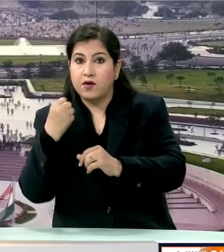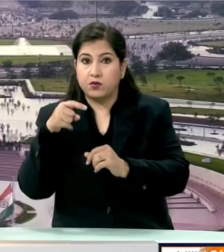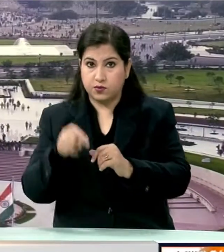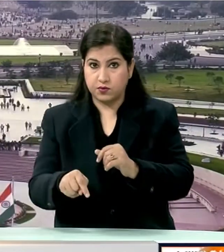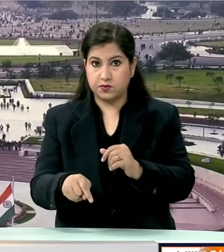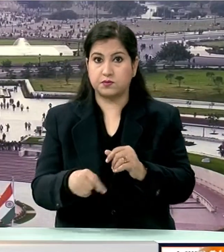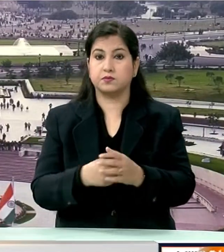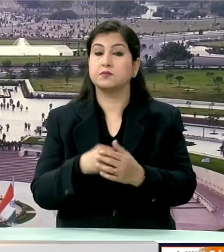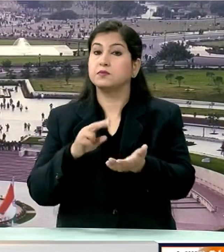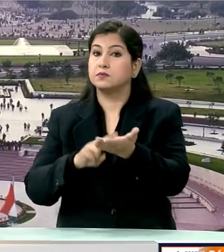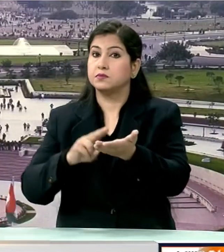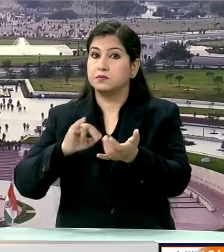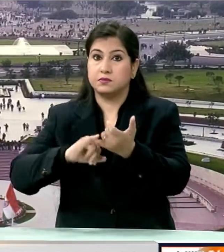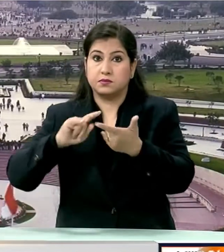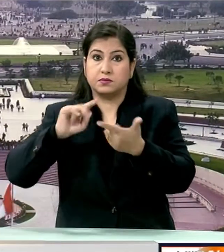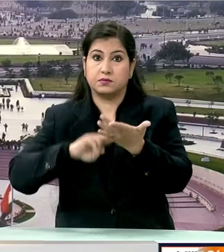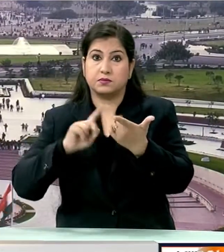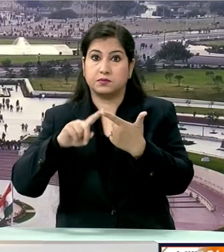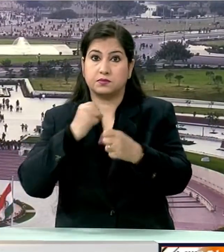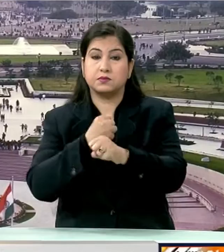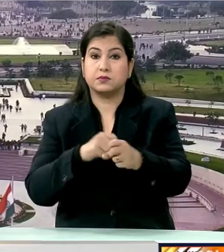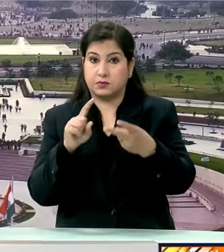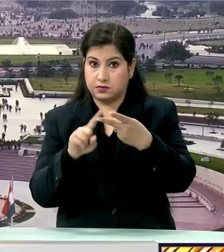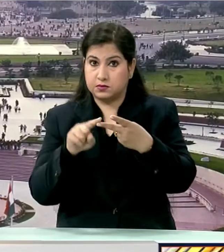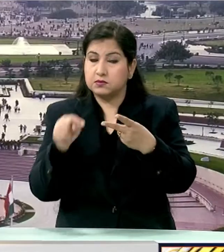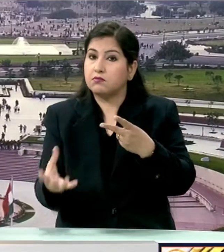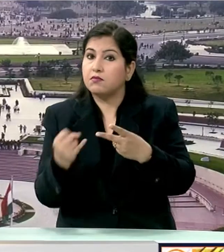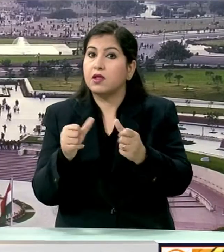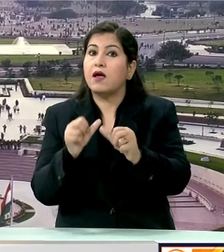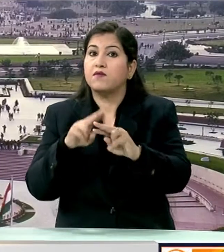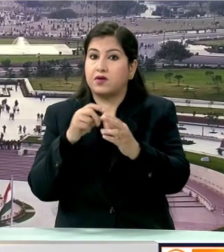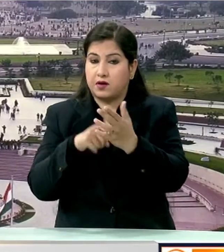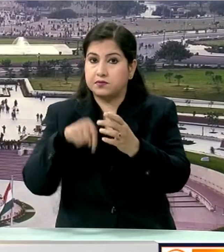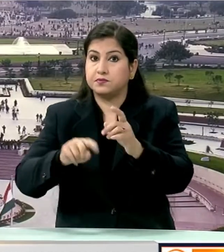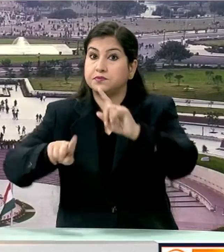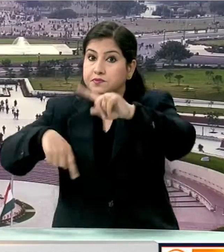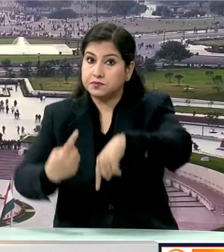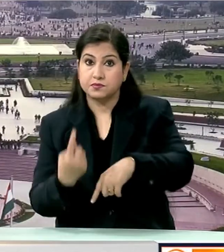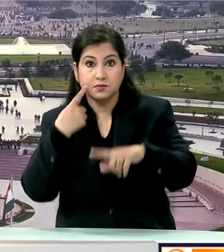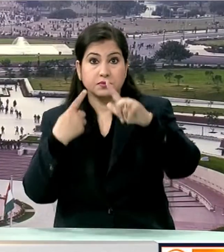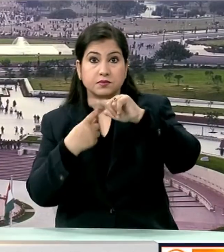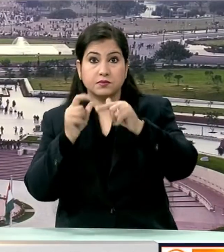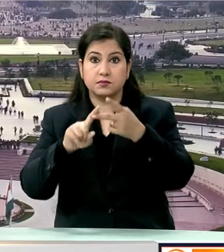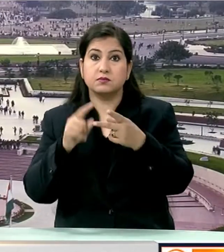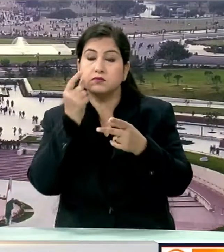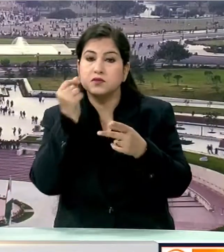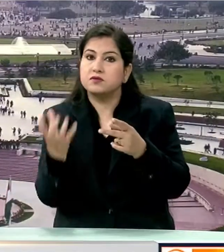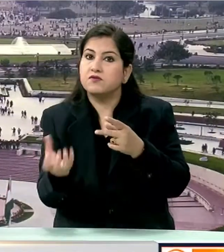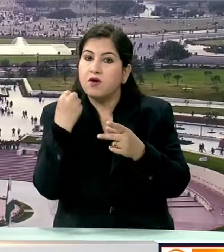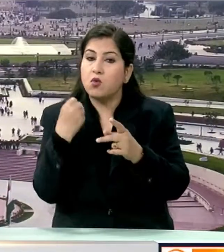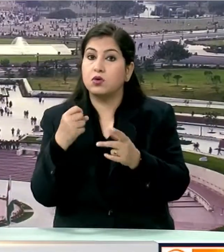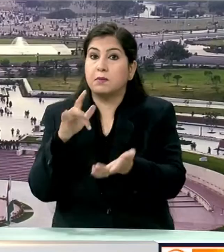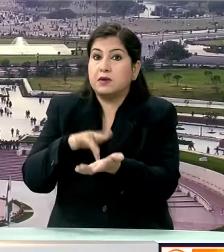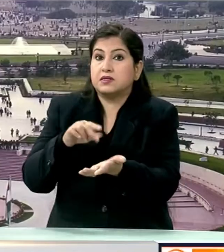country. Senegal's case is the second in sub-Saharan Africa after an Italian was confirmed to have the virus in